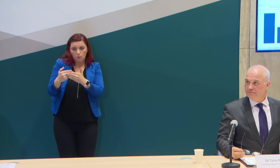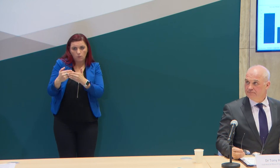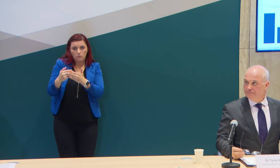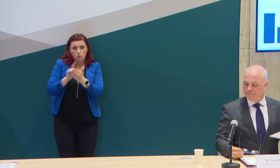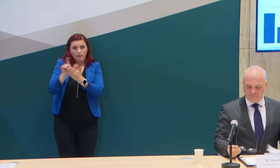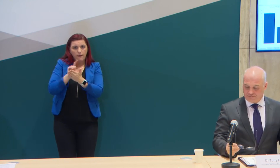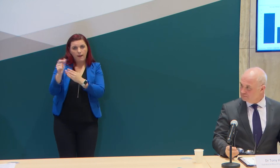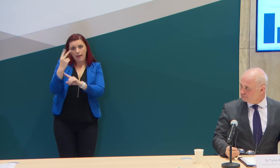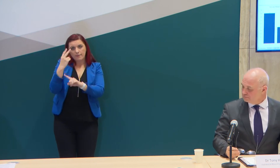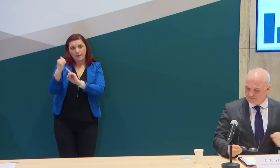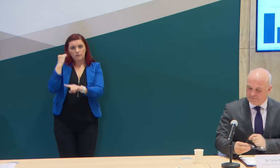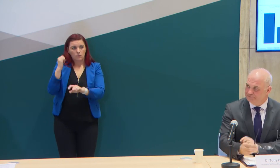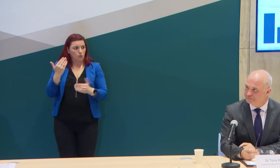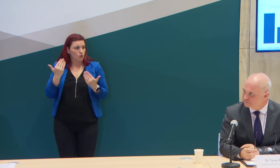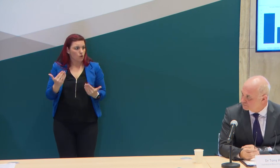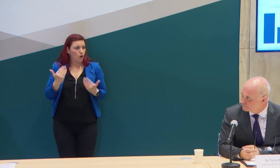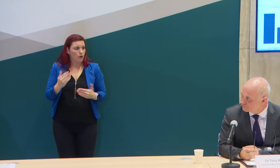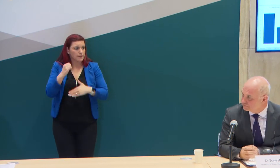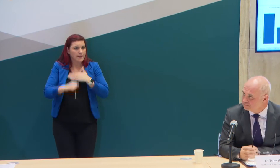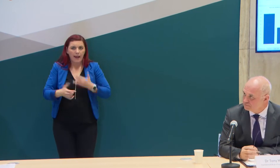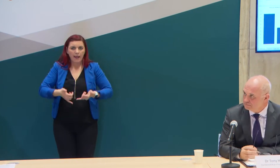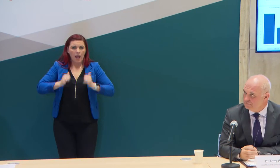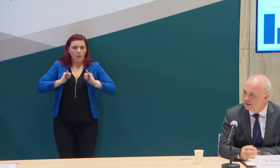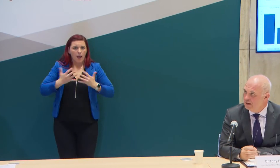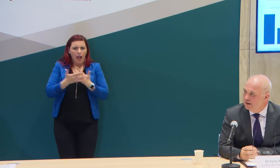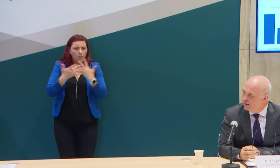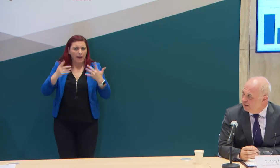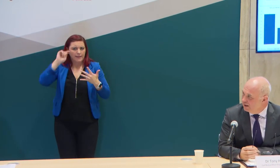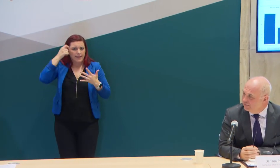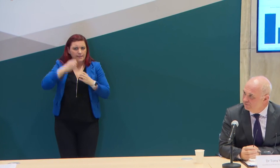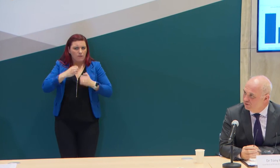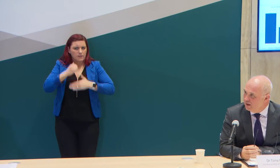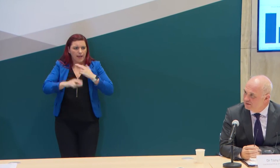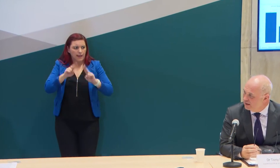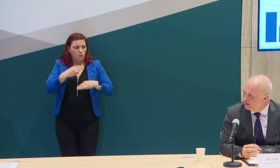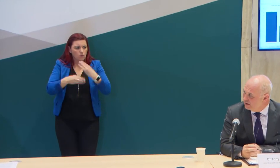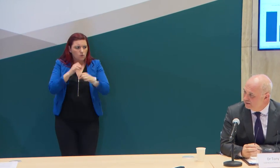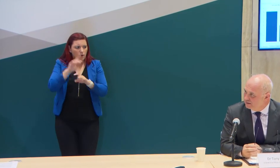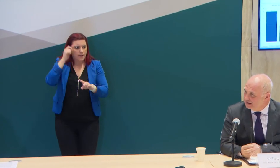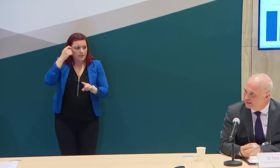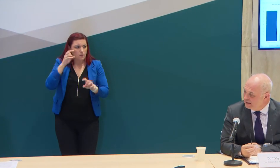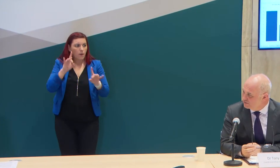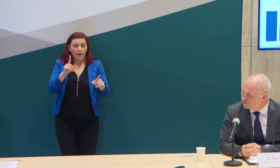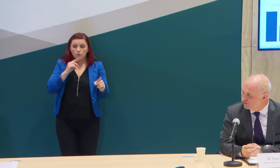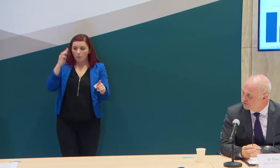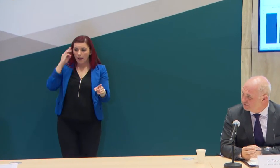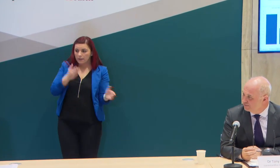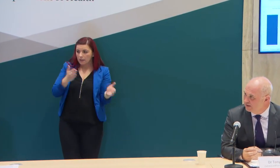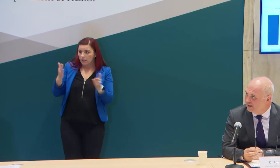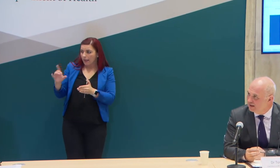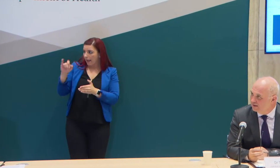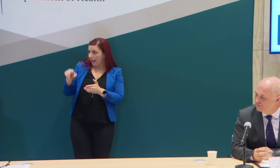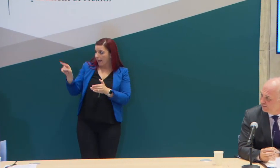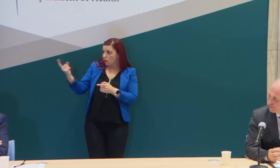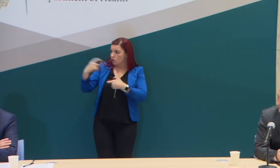What's the current daily testing capacity in terms of how many tests are being processed every day? If you don't mind, Killian DeGascon has joined us this